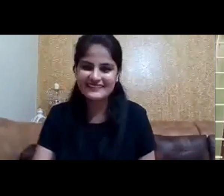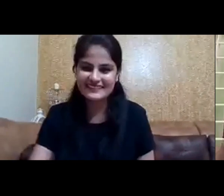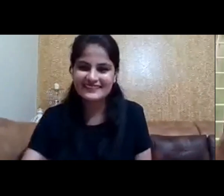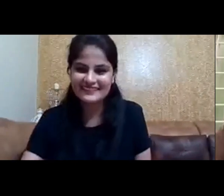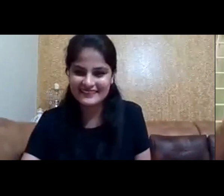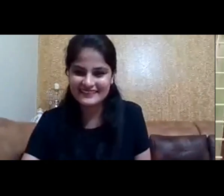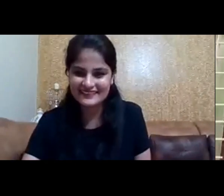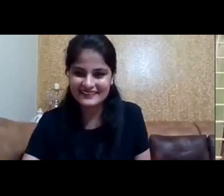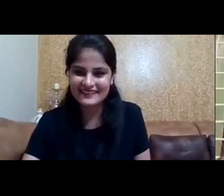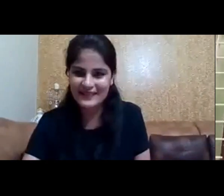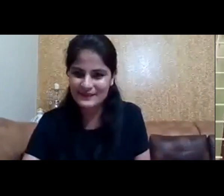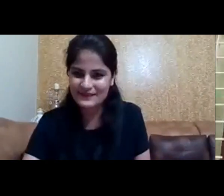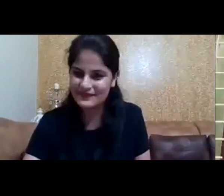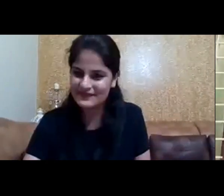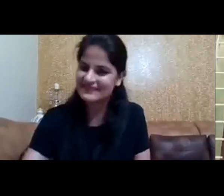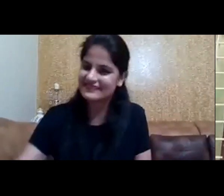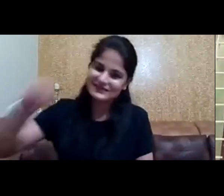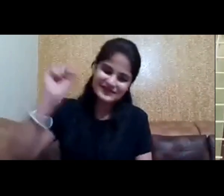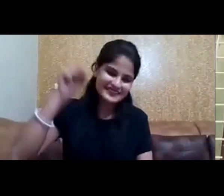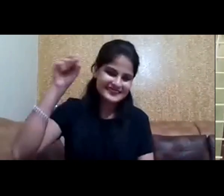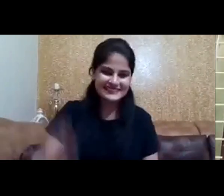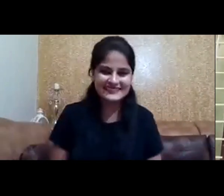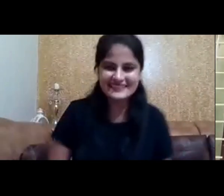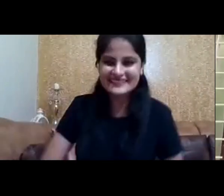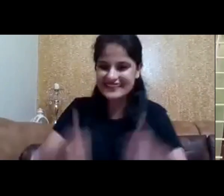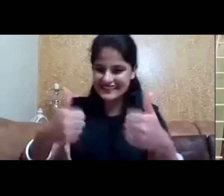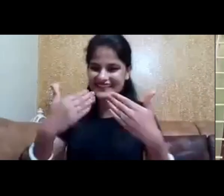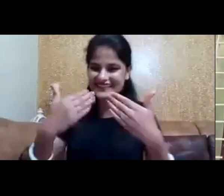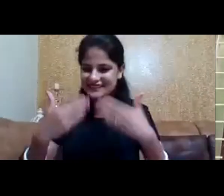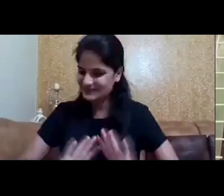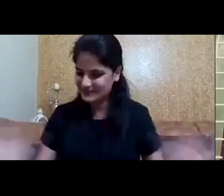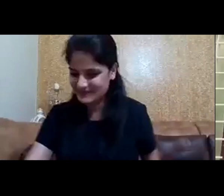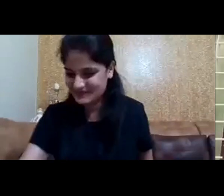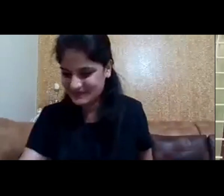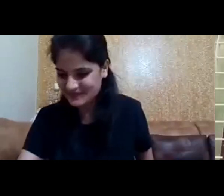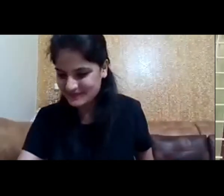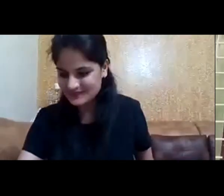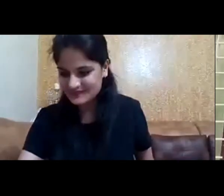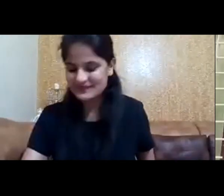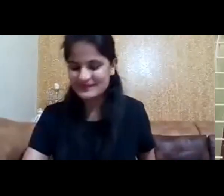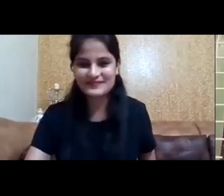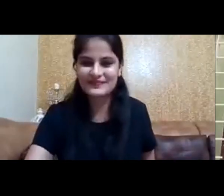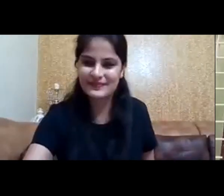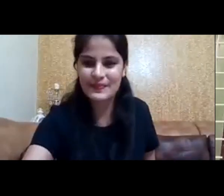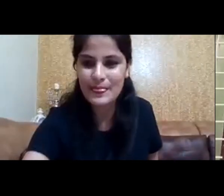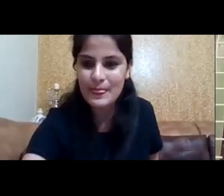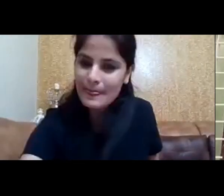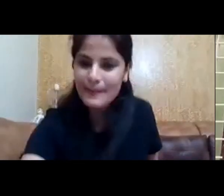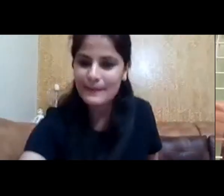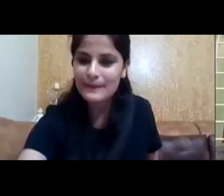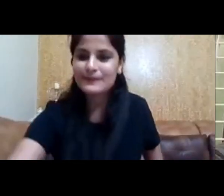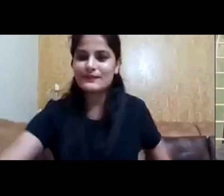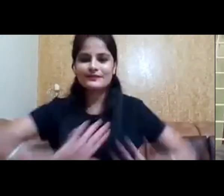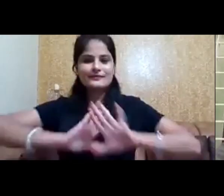also there, and definitely now I can get in touch with them and know more about it. Thank you. Thank you. Absolutely. Thank you so much.